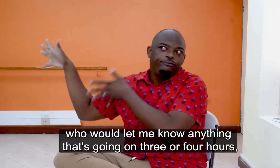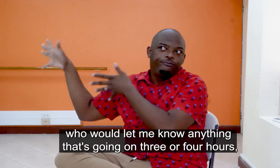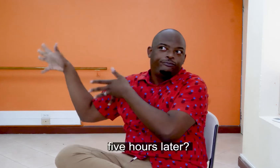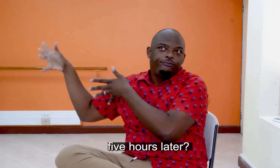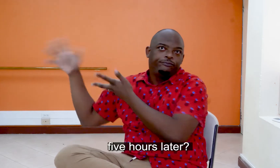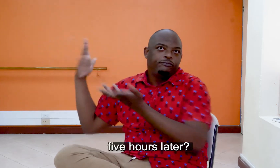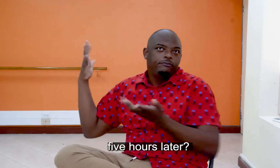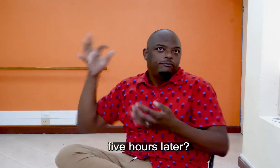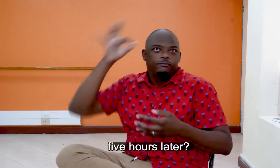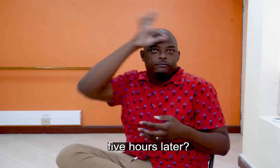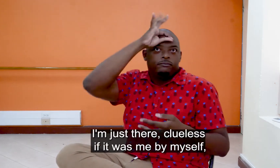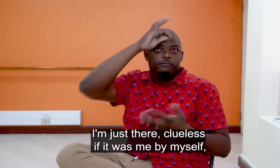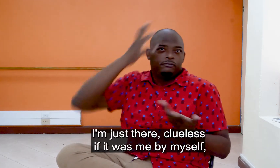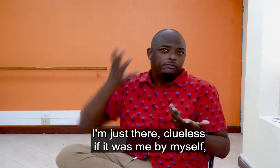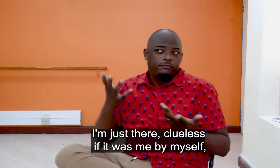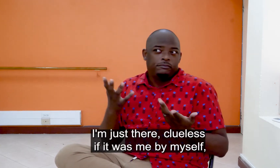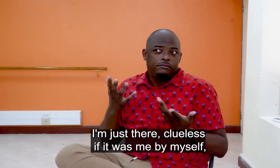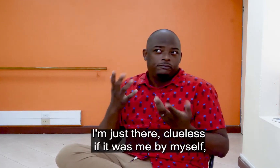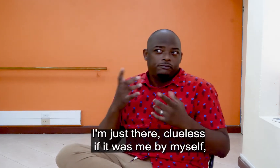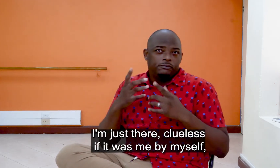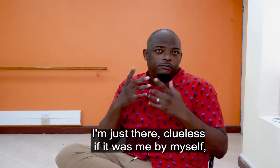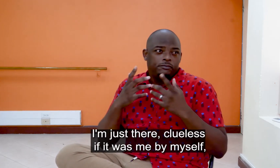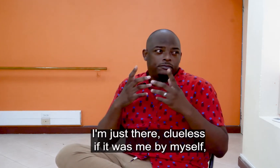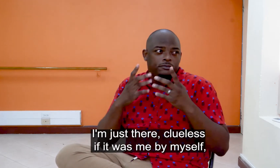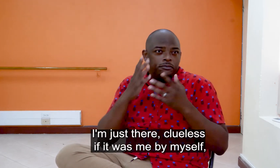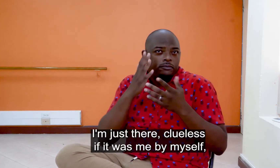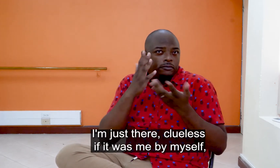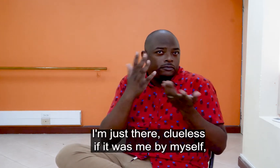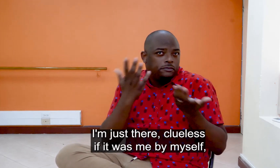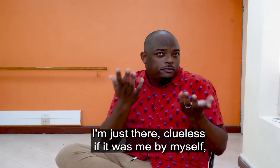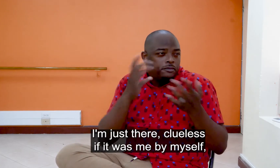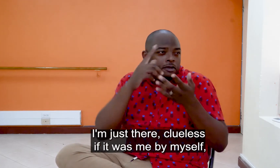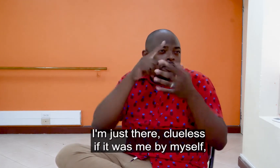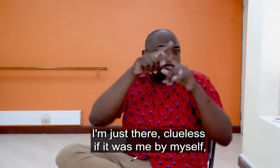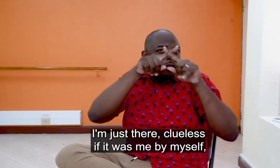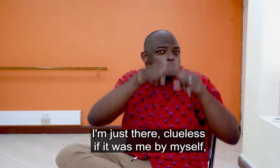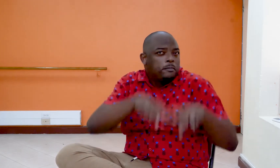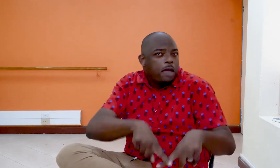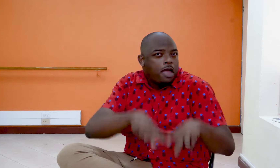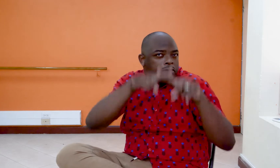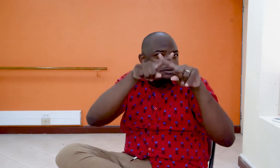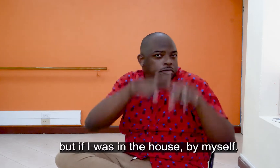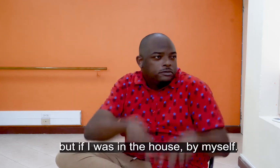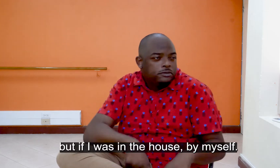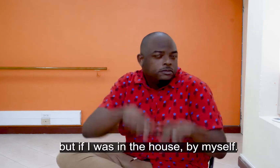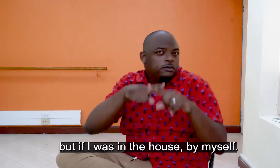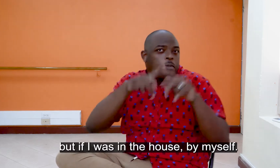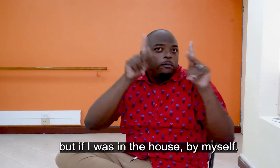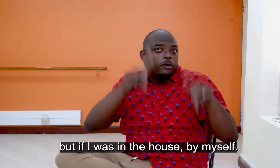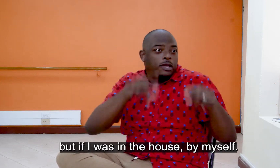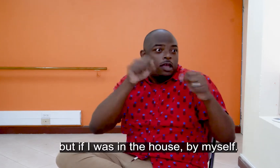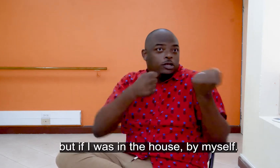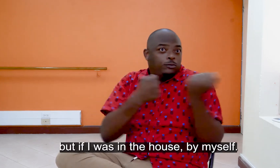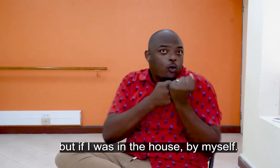5 hours later, I'm just there clueless if it was me by myself. But if I was in the house by